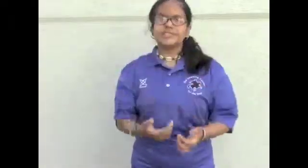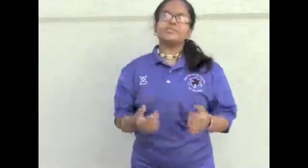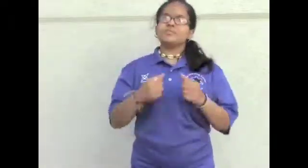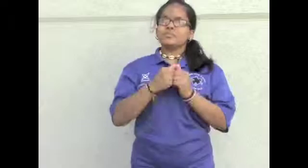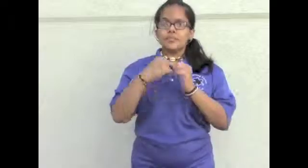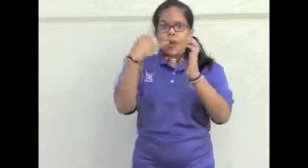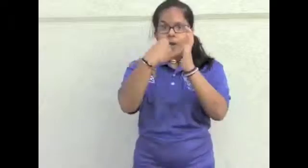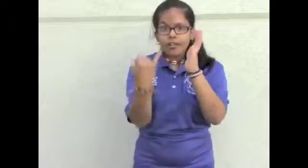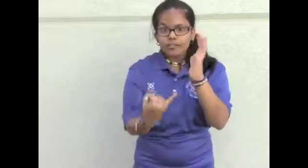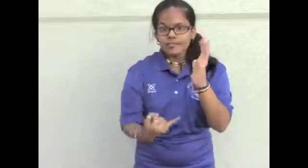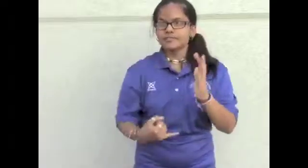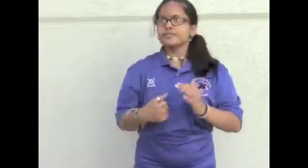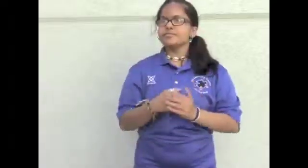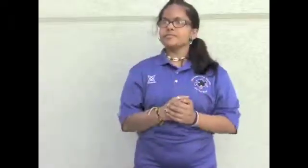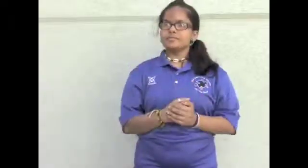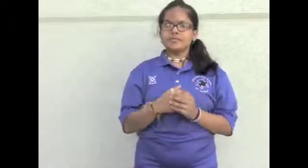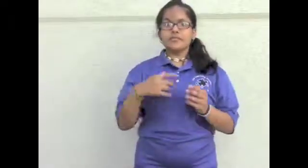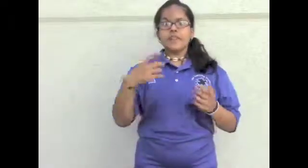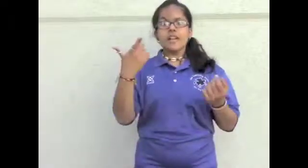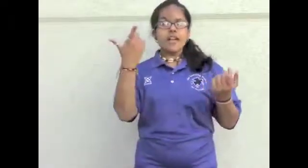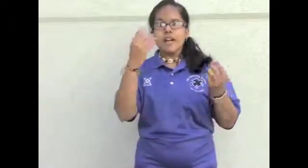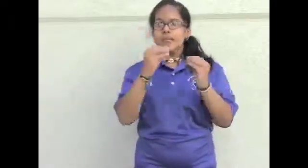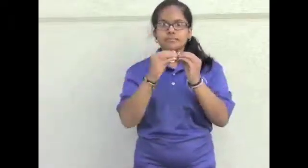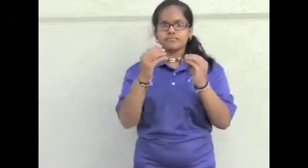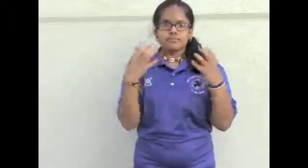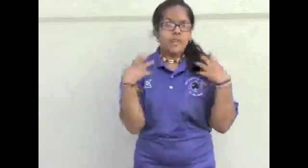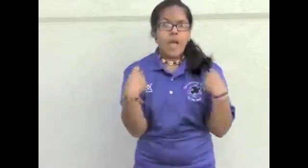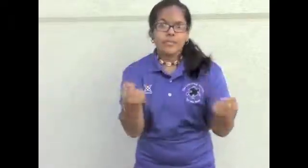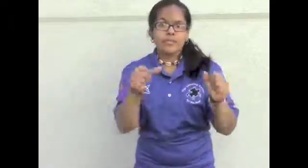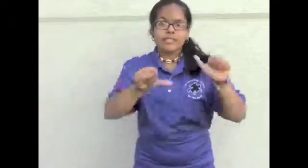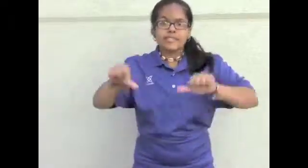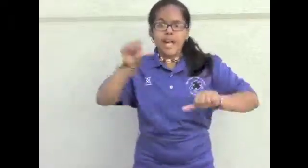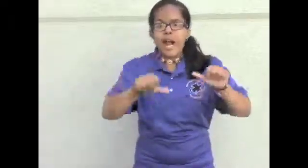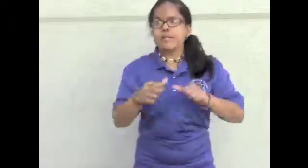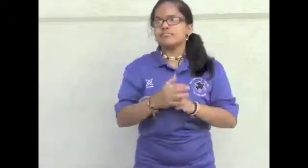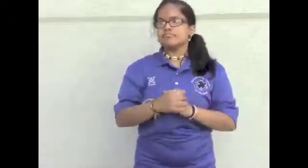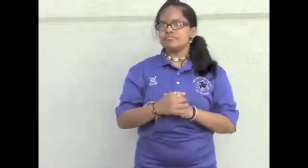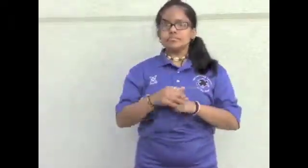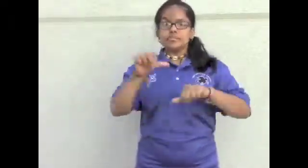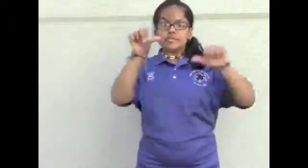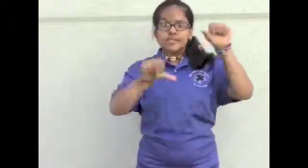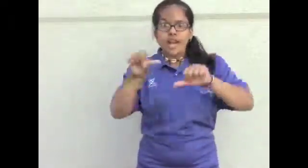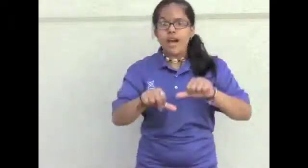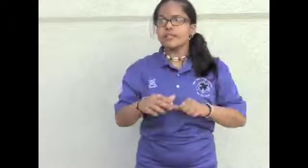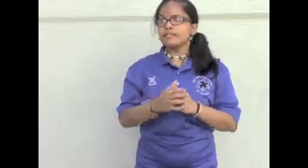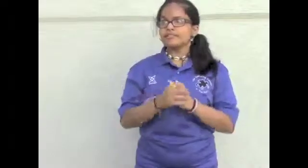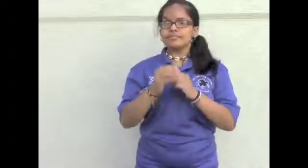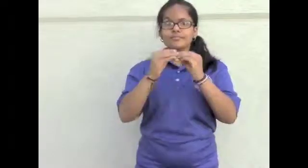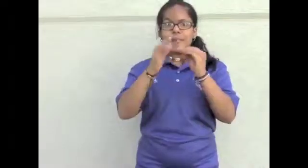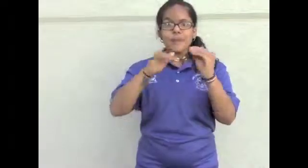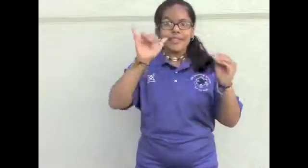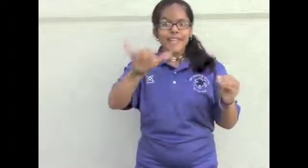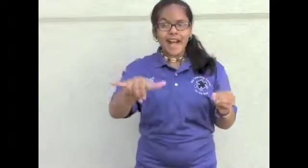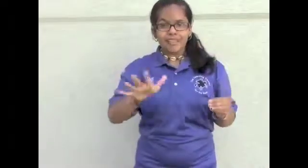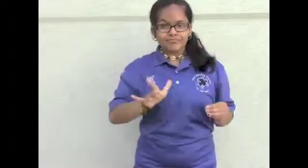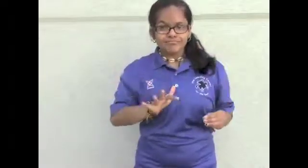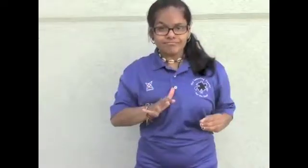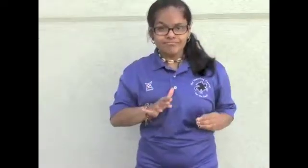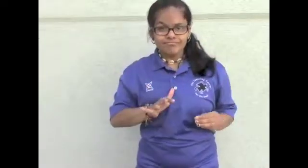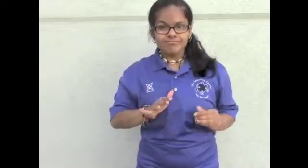have new experiences. They have different technology programs, graphic design, earth science, health